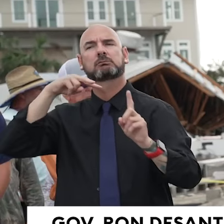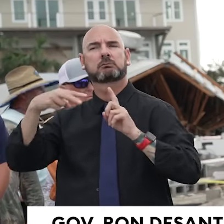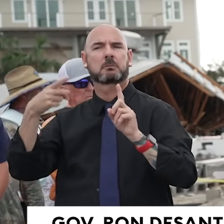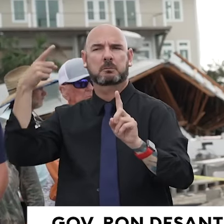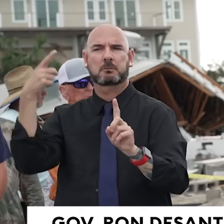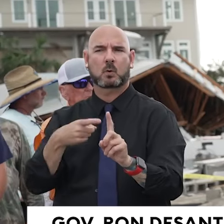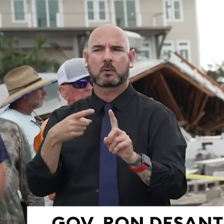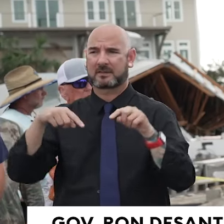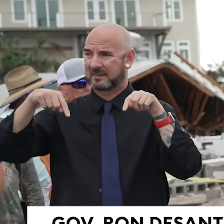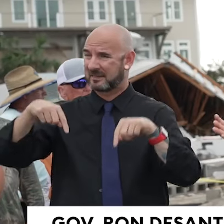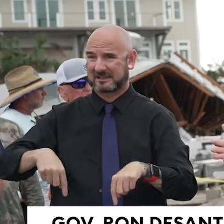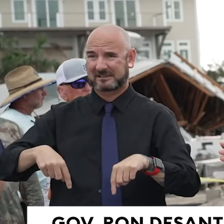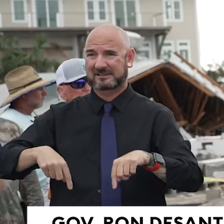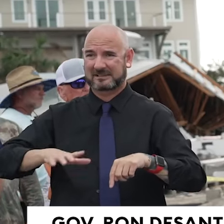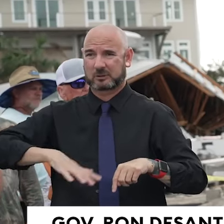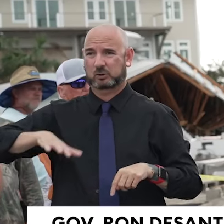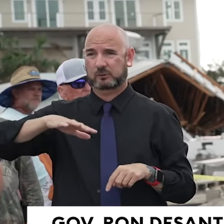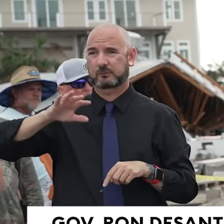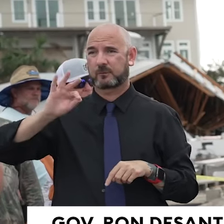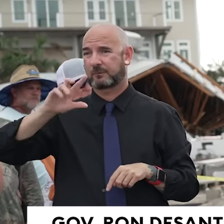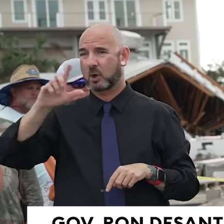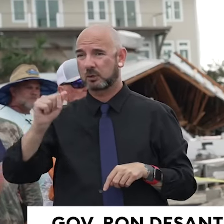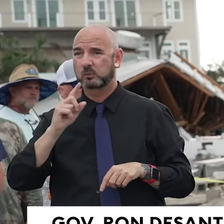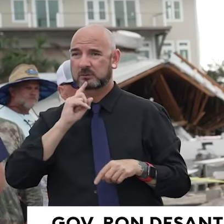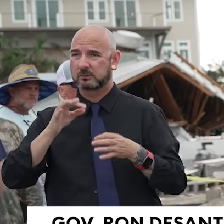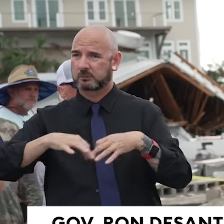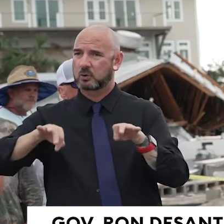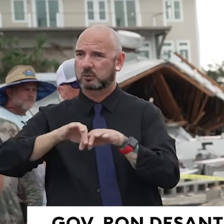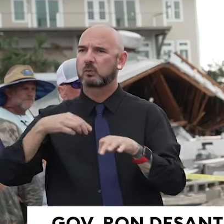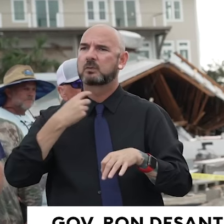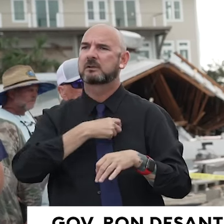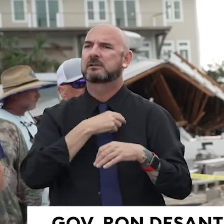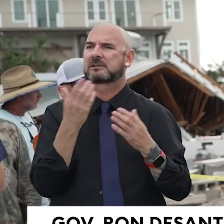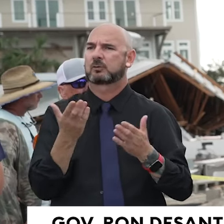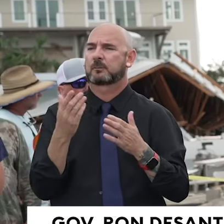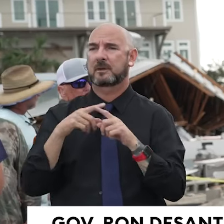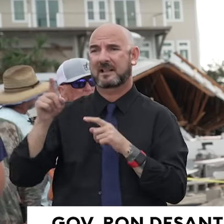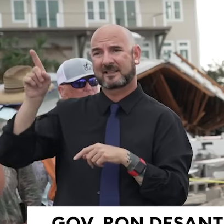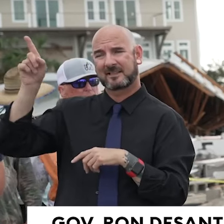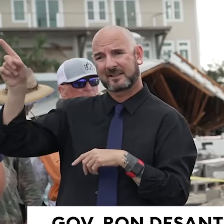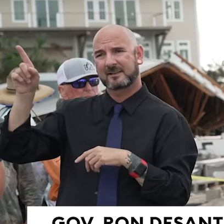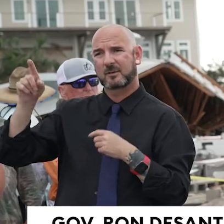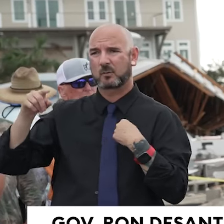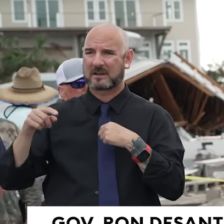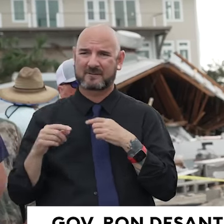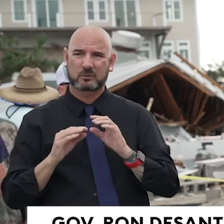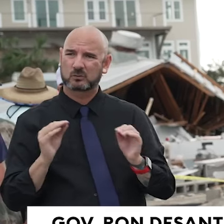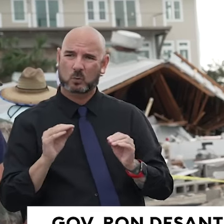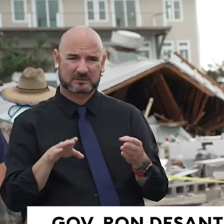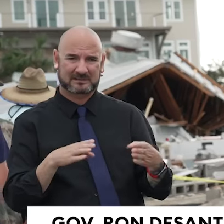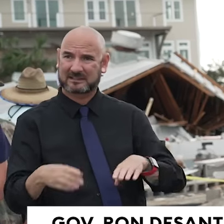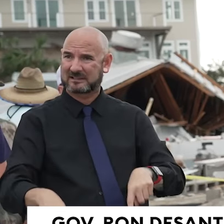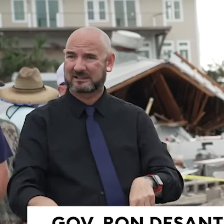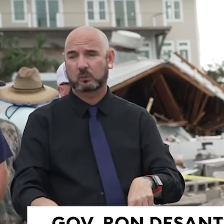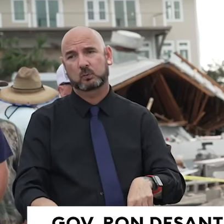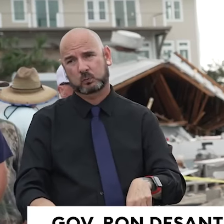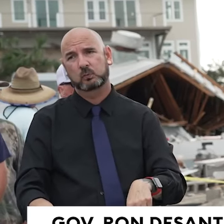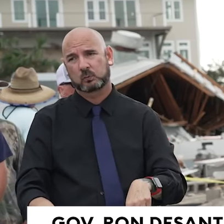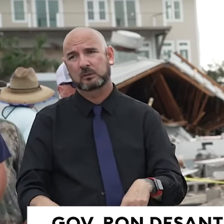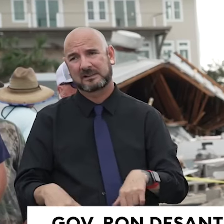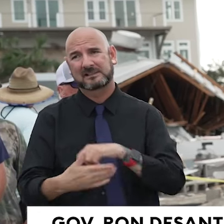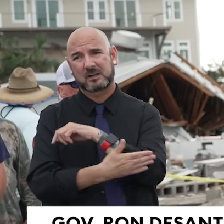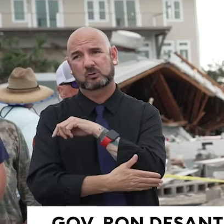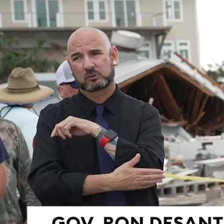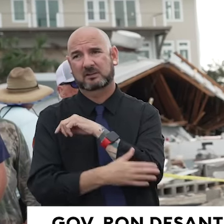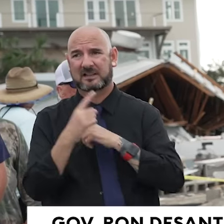this here is very important. We're going to be there, but they didn't have any fatalities. I think in North Carolina, whatever fatalities have been